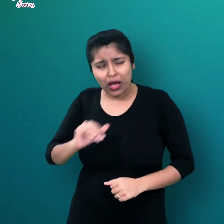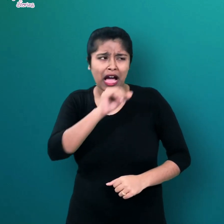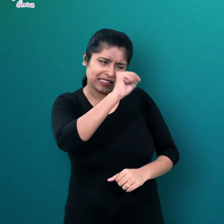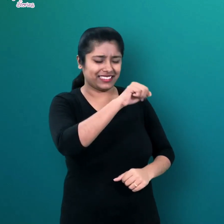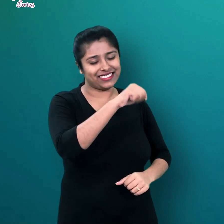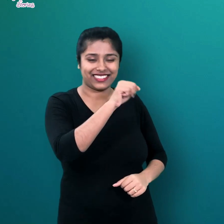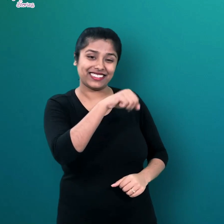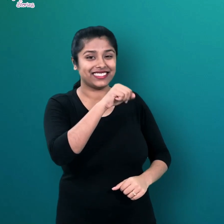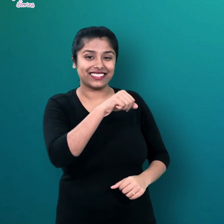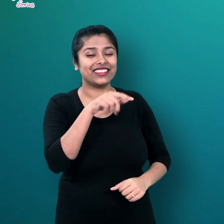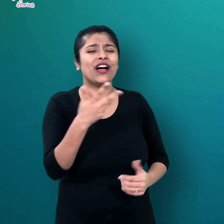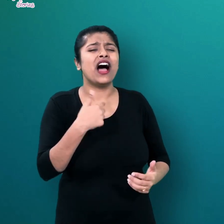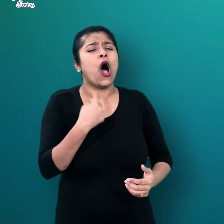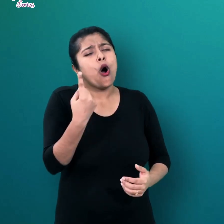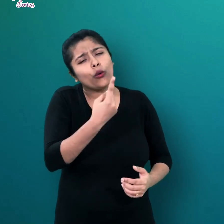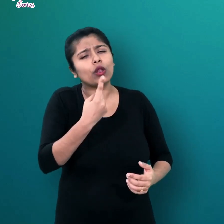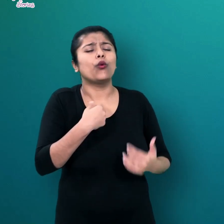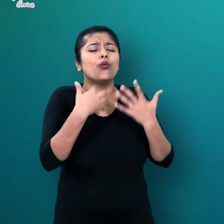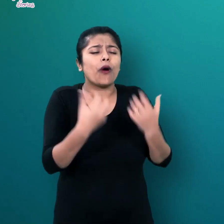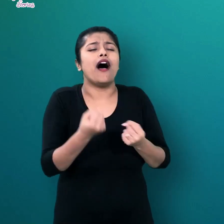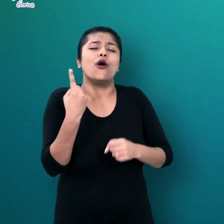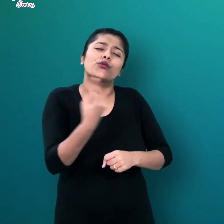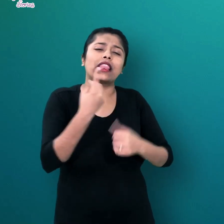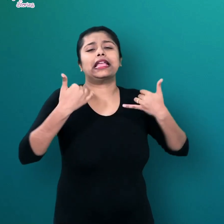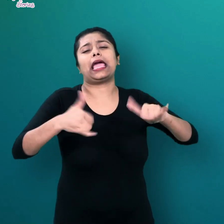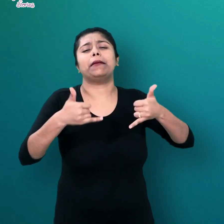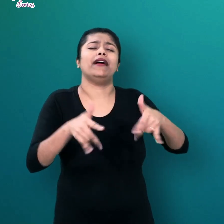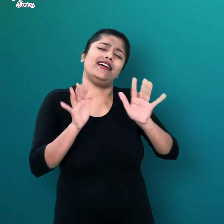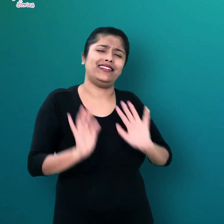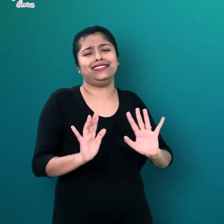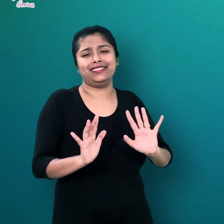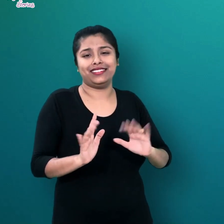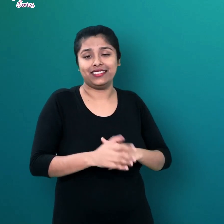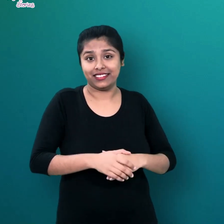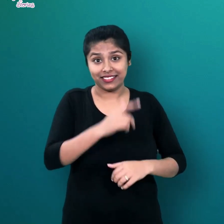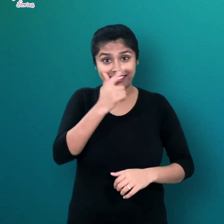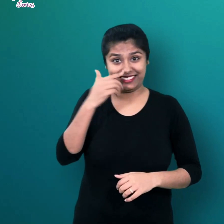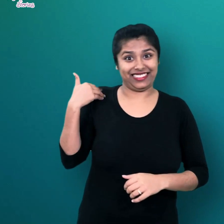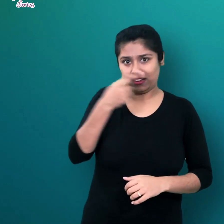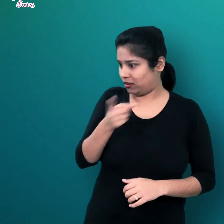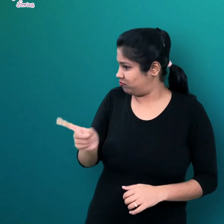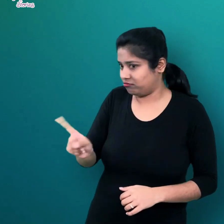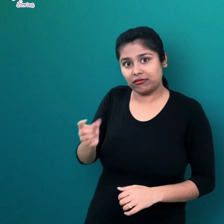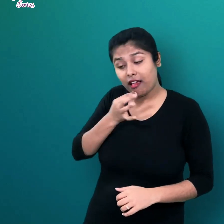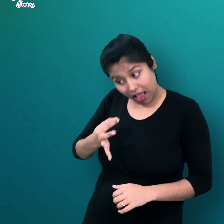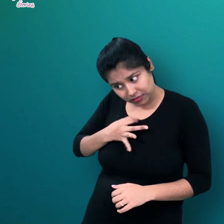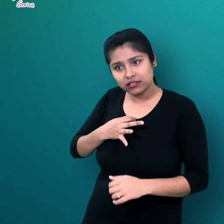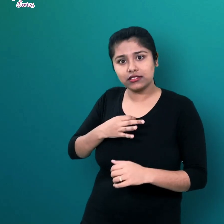Yes, Didi, said Manju. I only wanted to play some games. And you only had to ask, Riju